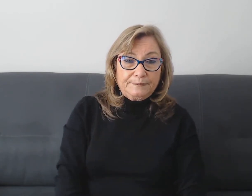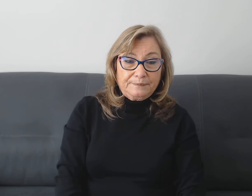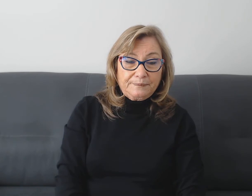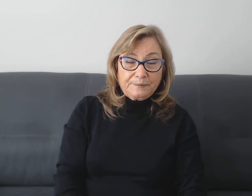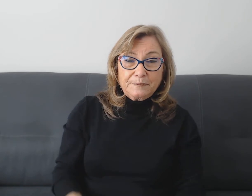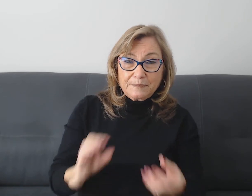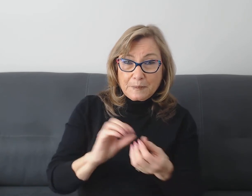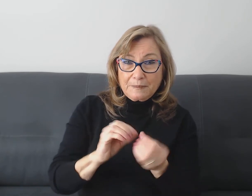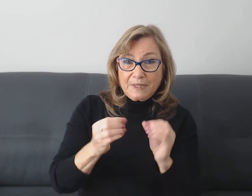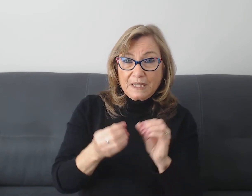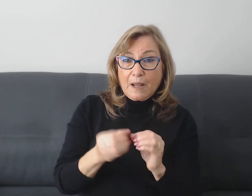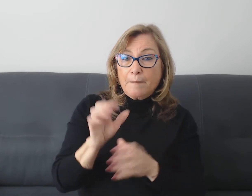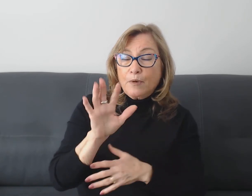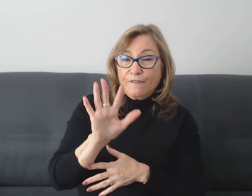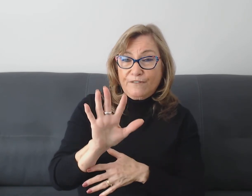Number 5.